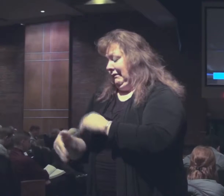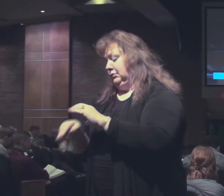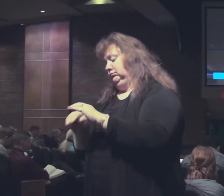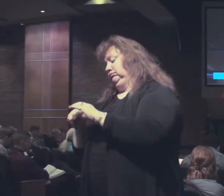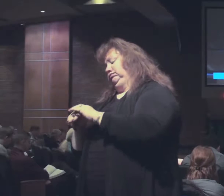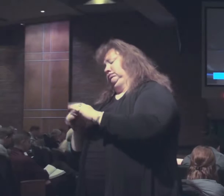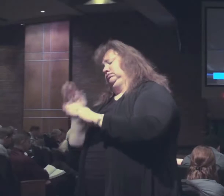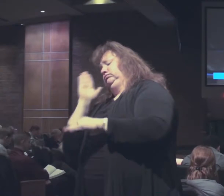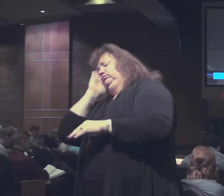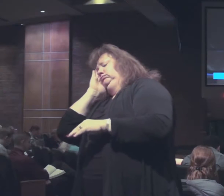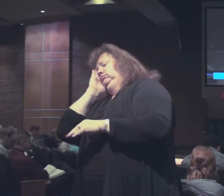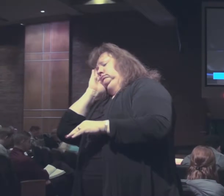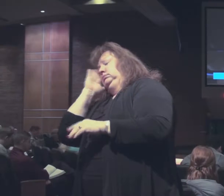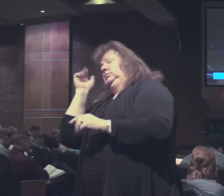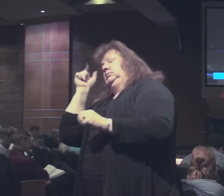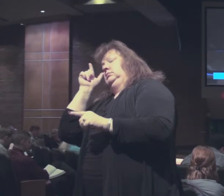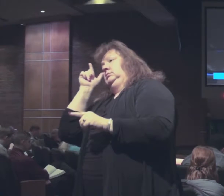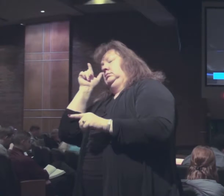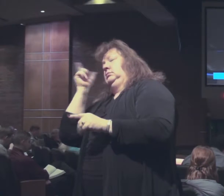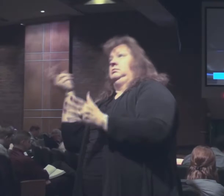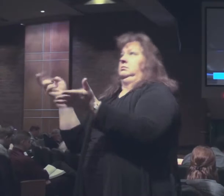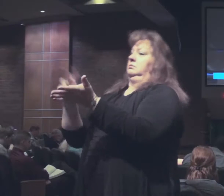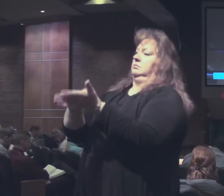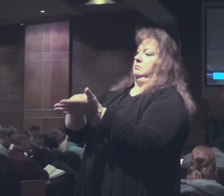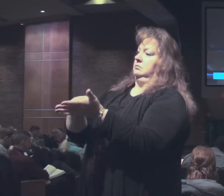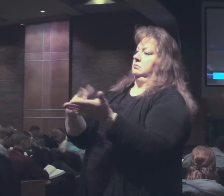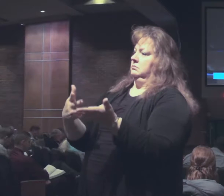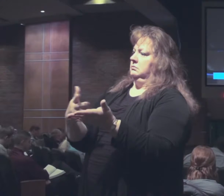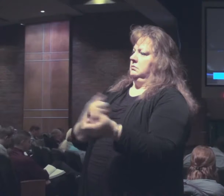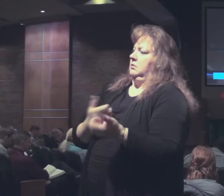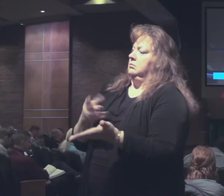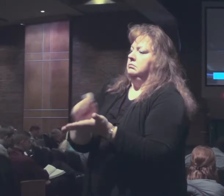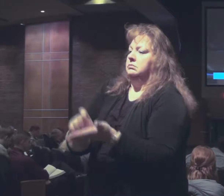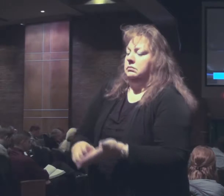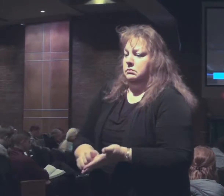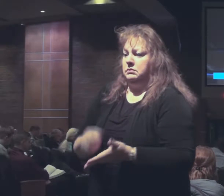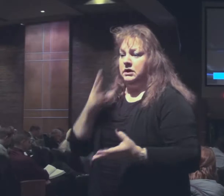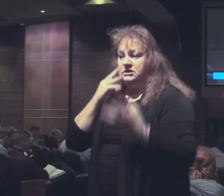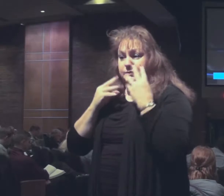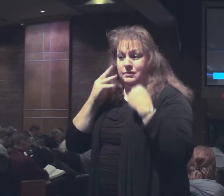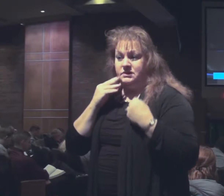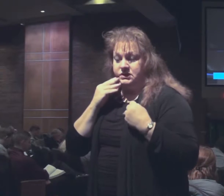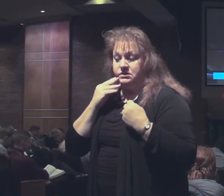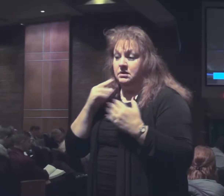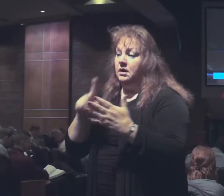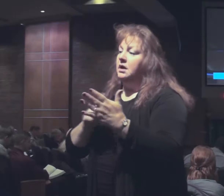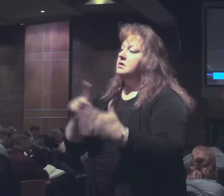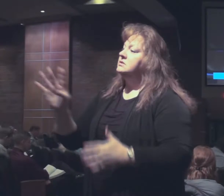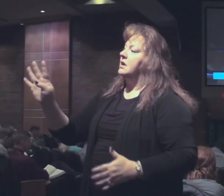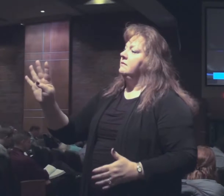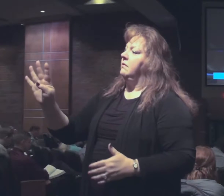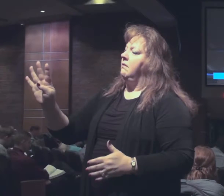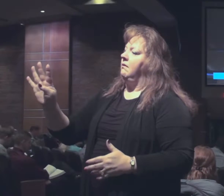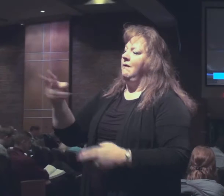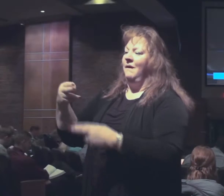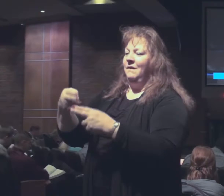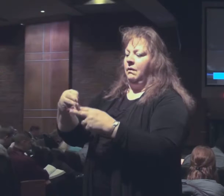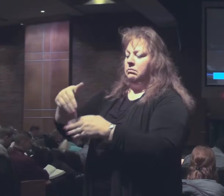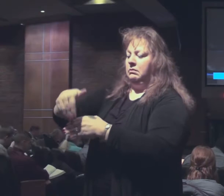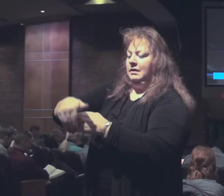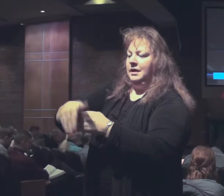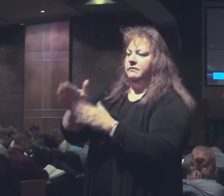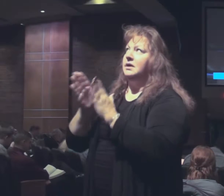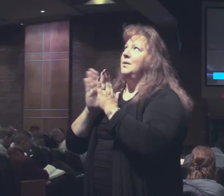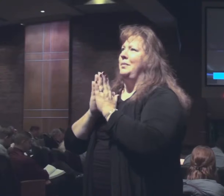awoke. He's writing about his experience after awaking. Psalm 4 is titled an evening